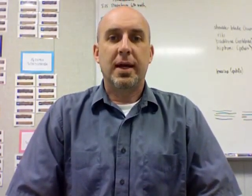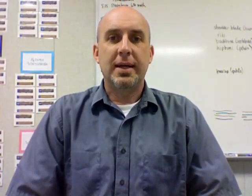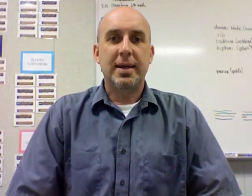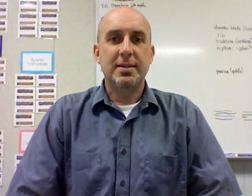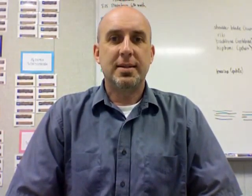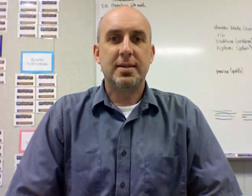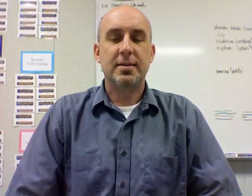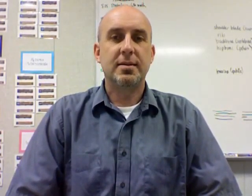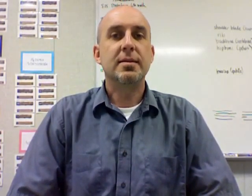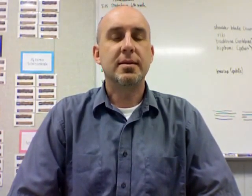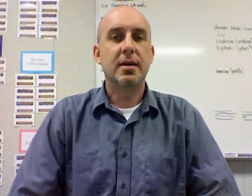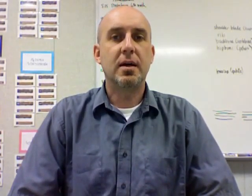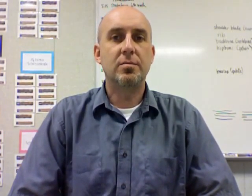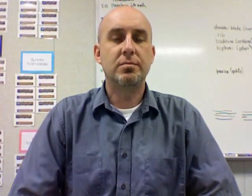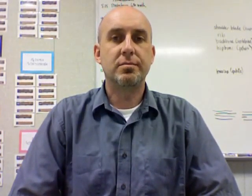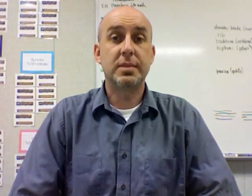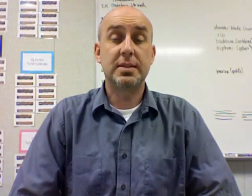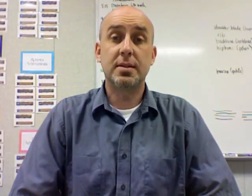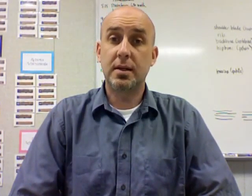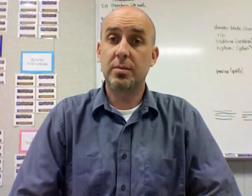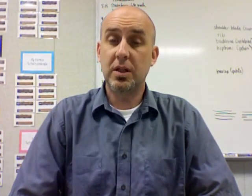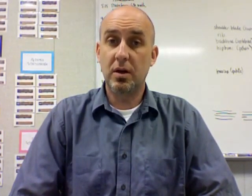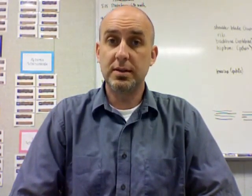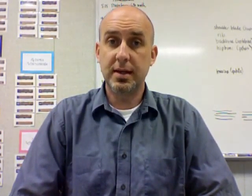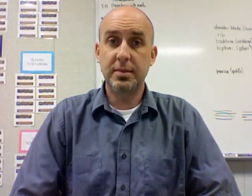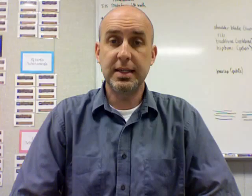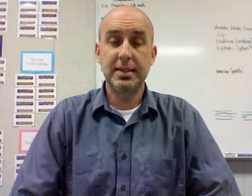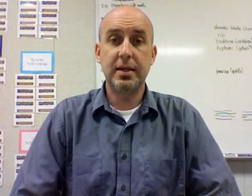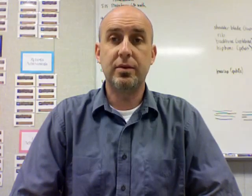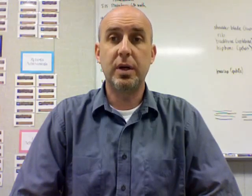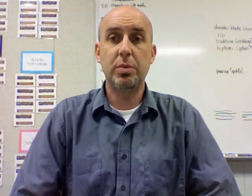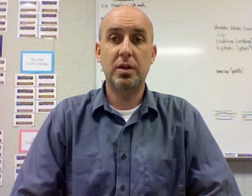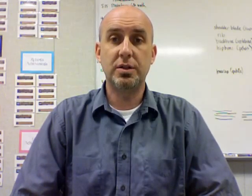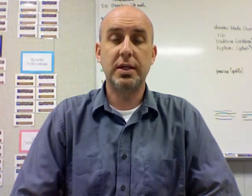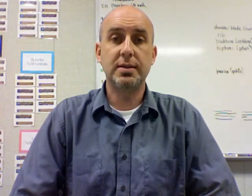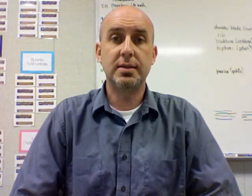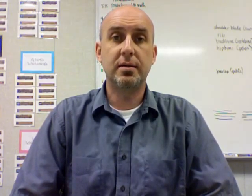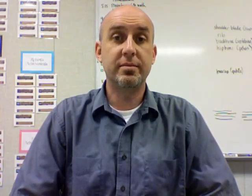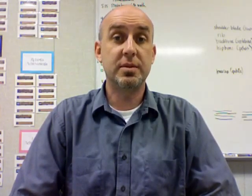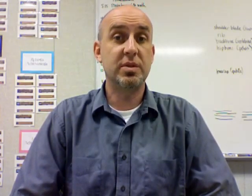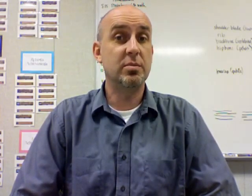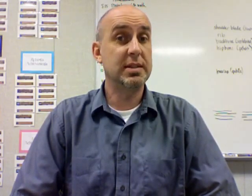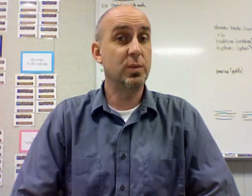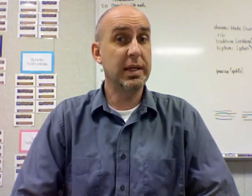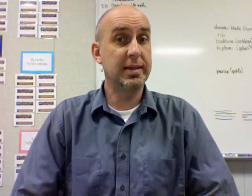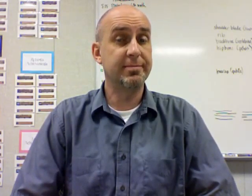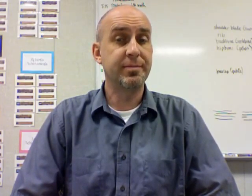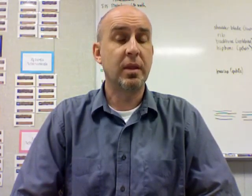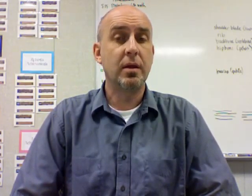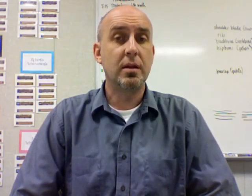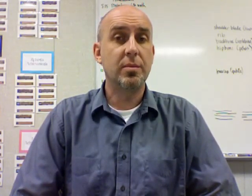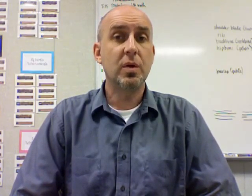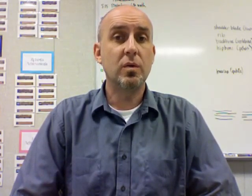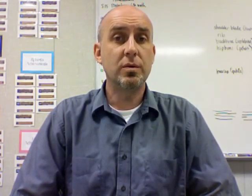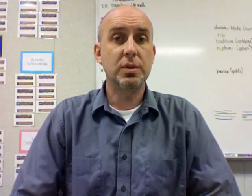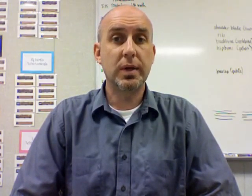Hi guys. This is taking me a long time to get together. I apologize. It's been a busy week. Let me go over as quickly